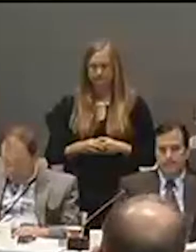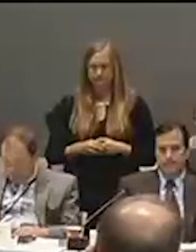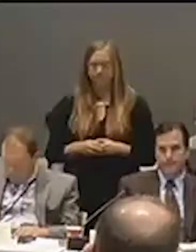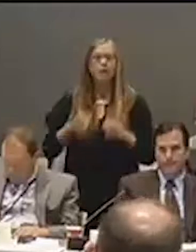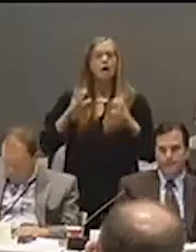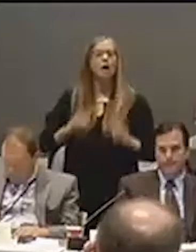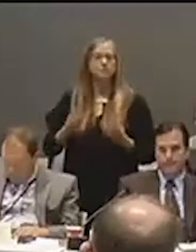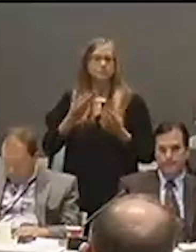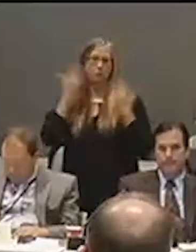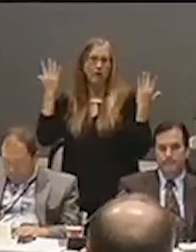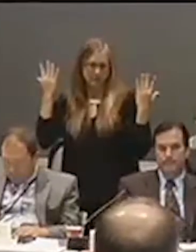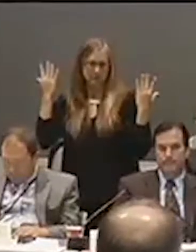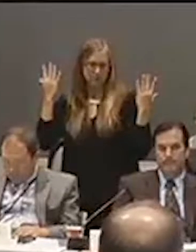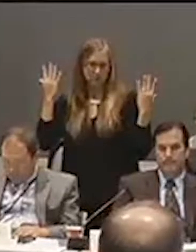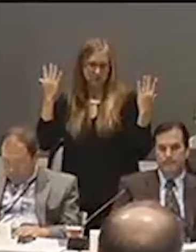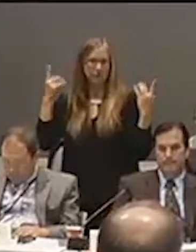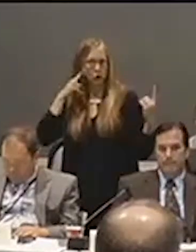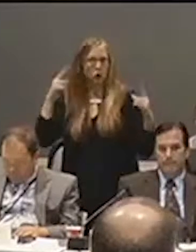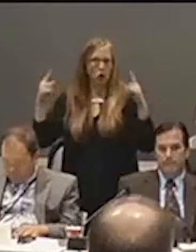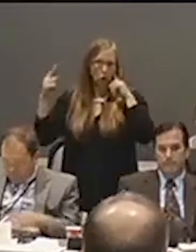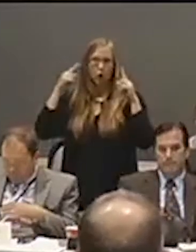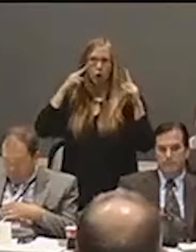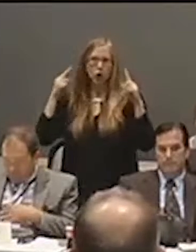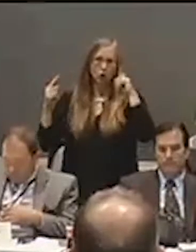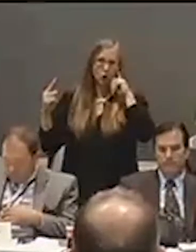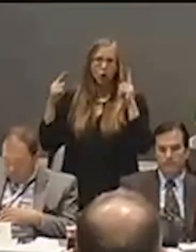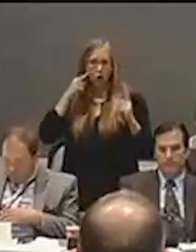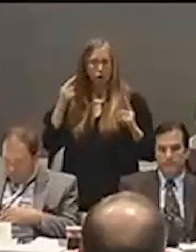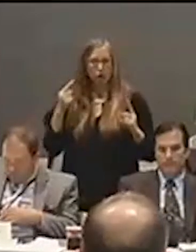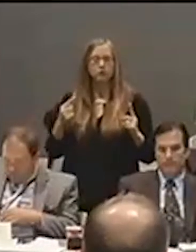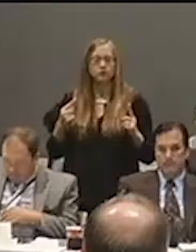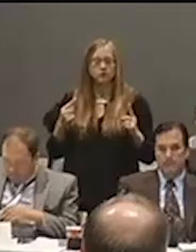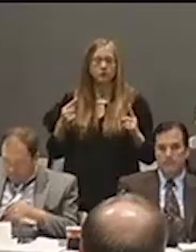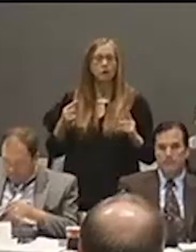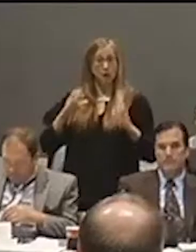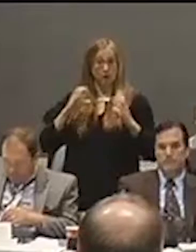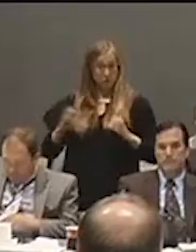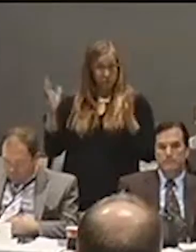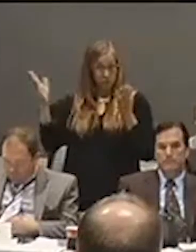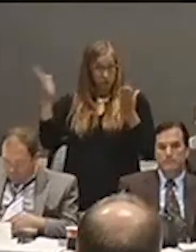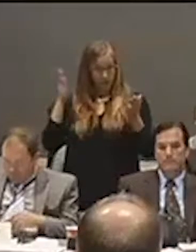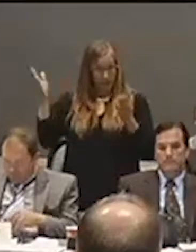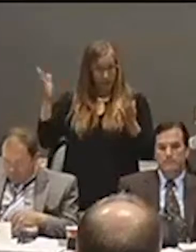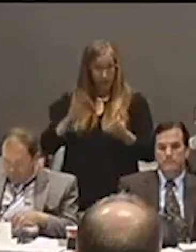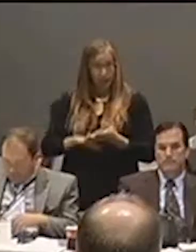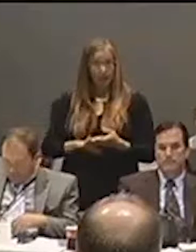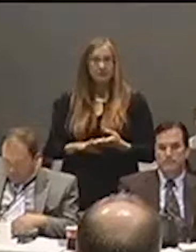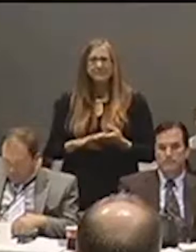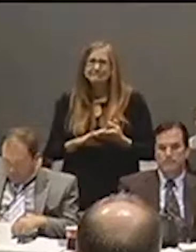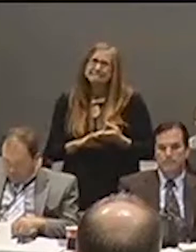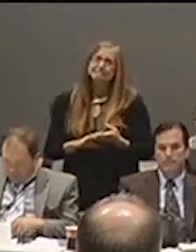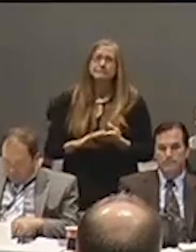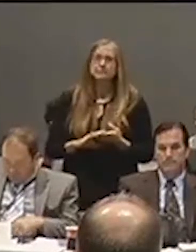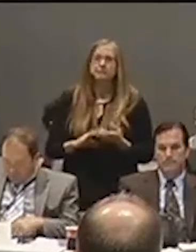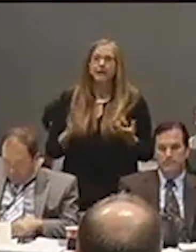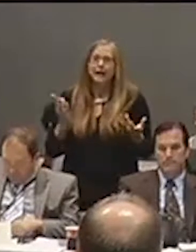customer friendly, and we have heard that throughout the city, especially with customer service, if there was just a little